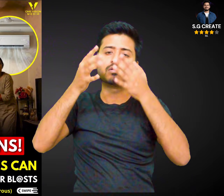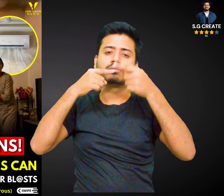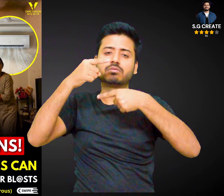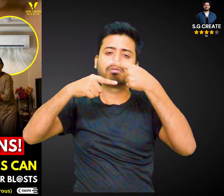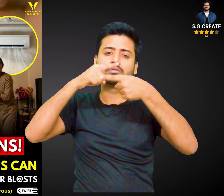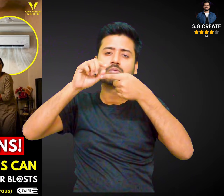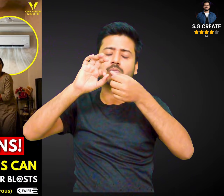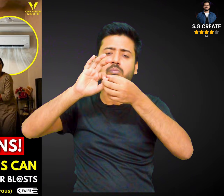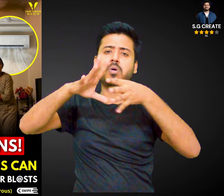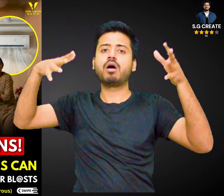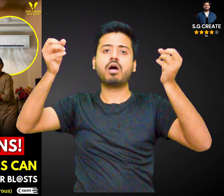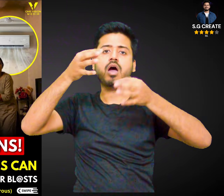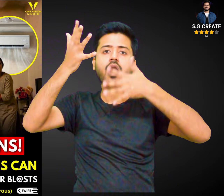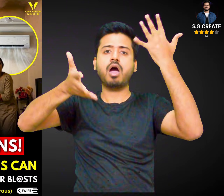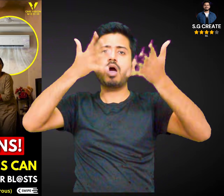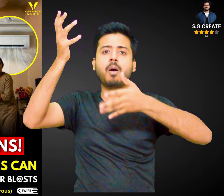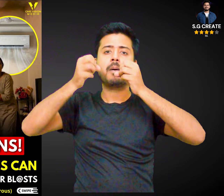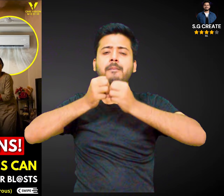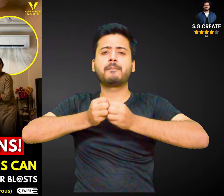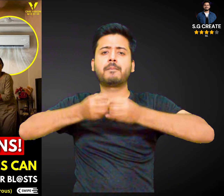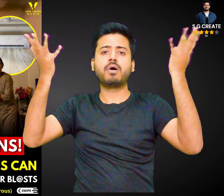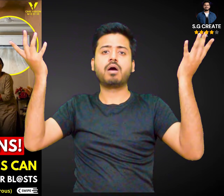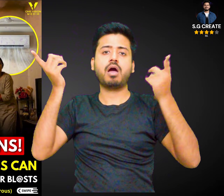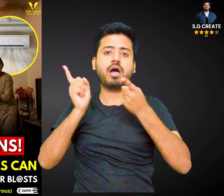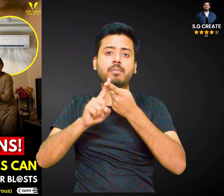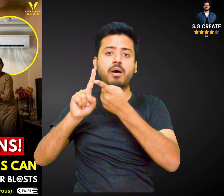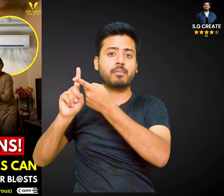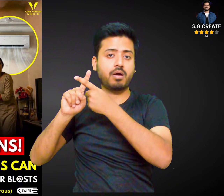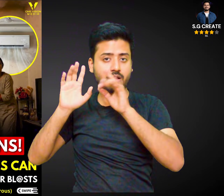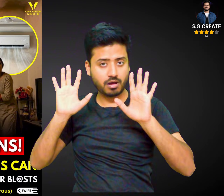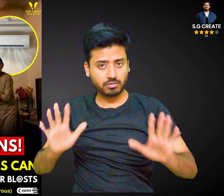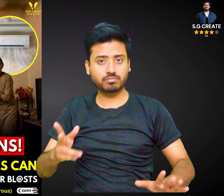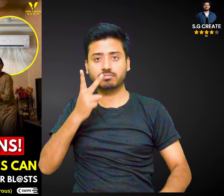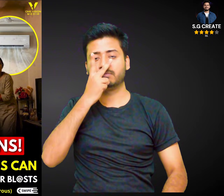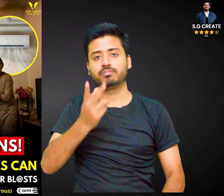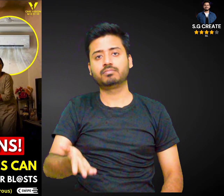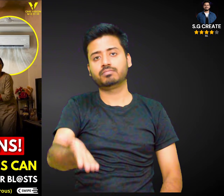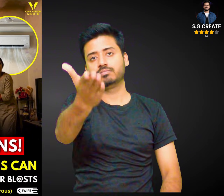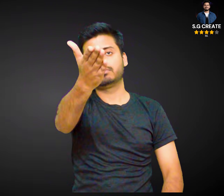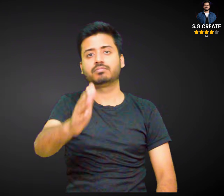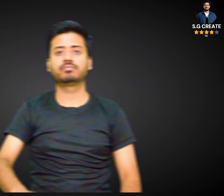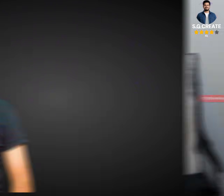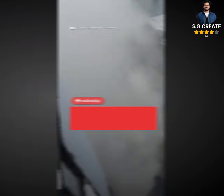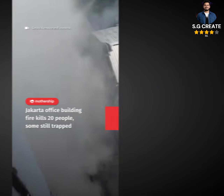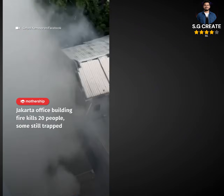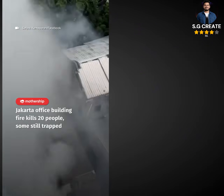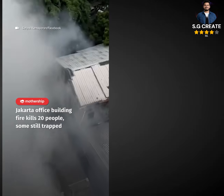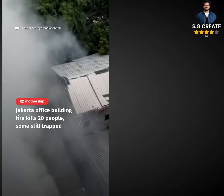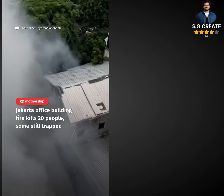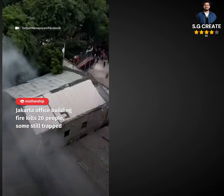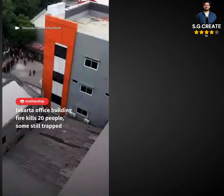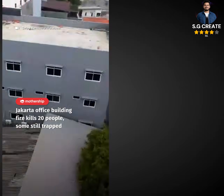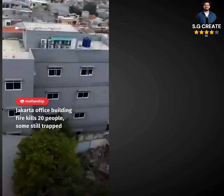outdoor condenser units frequently to preserve airflow. Have technicians check the capacitor, relay, and refrigerant